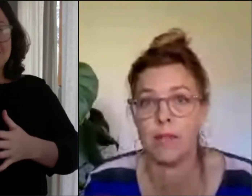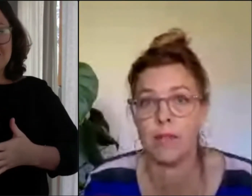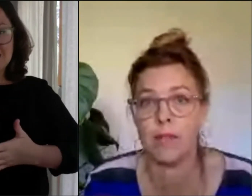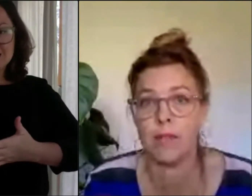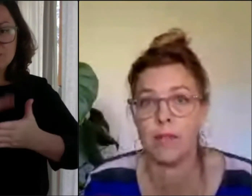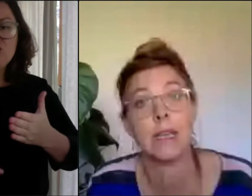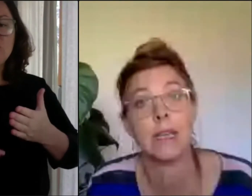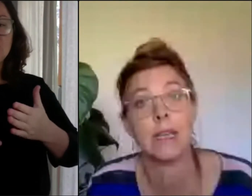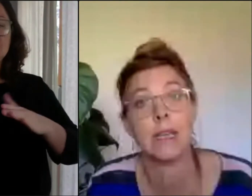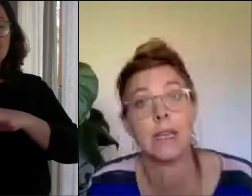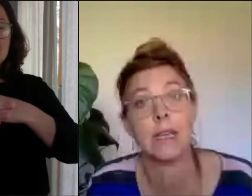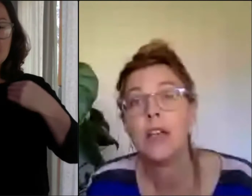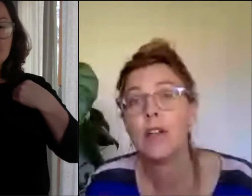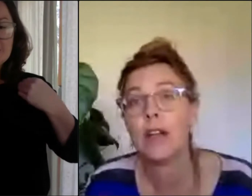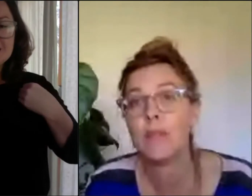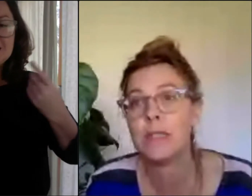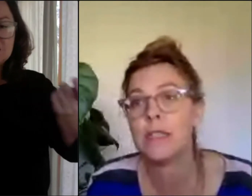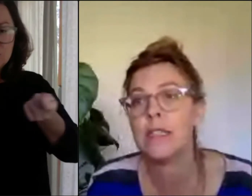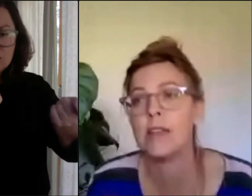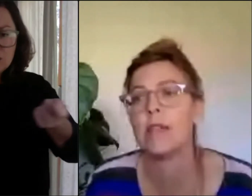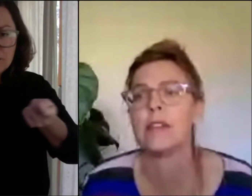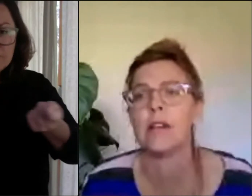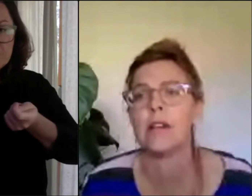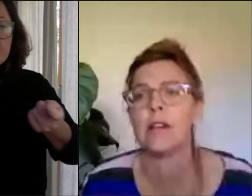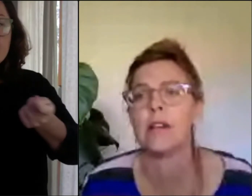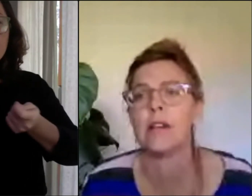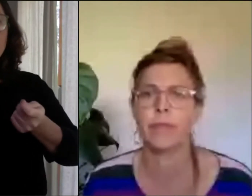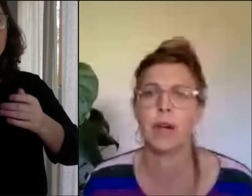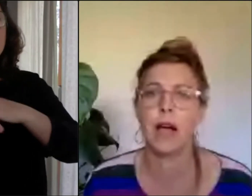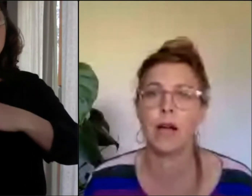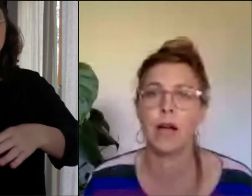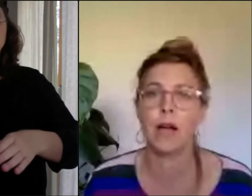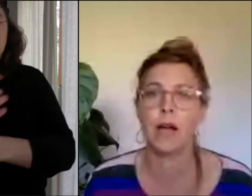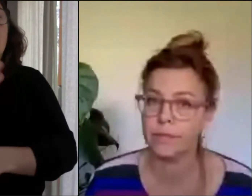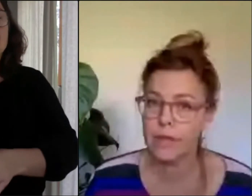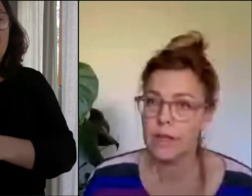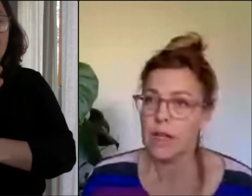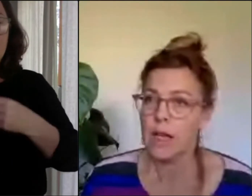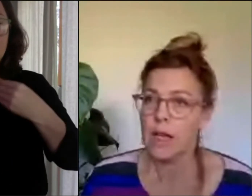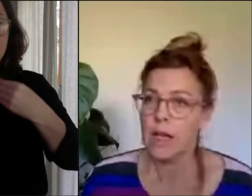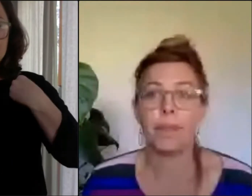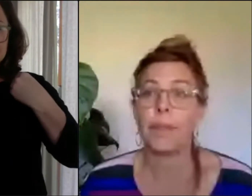of Australia's most cutting edge creative businesses. So he's got some great